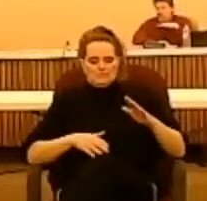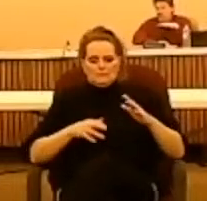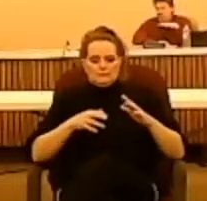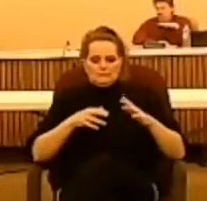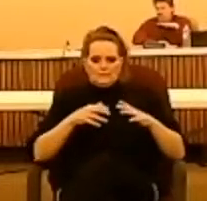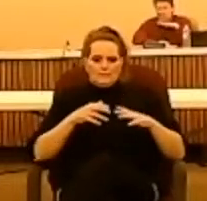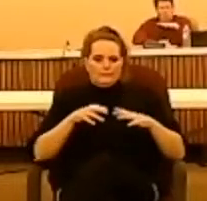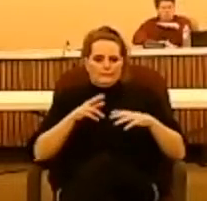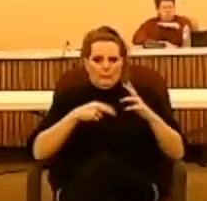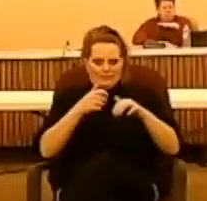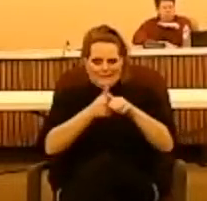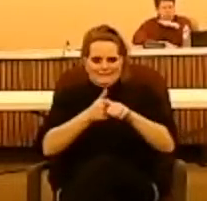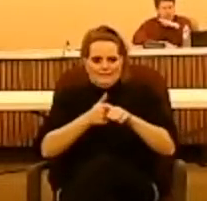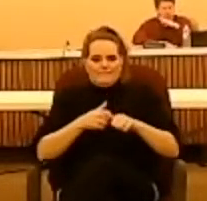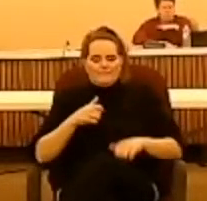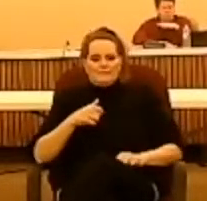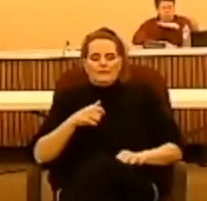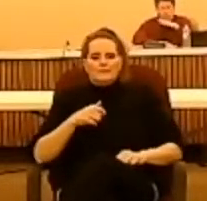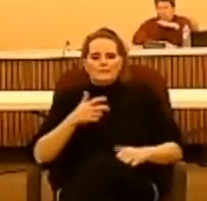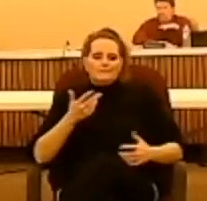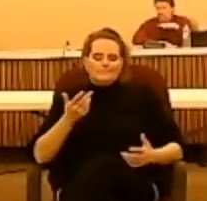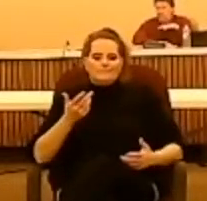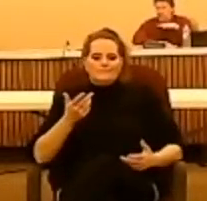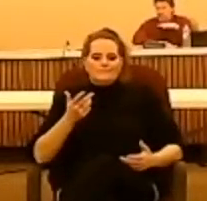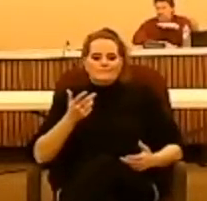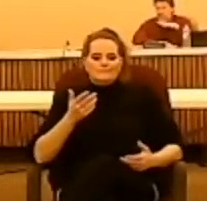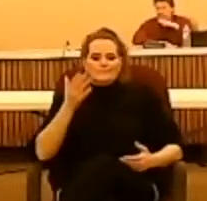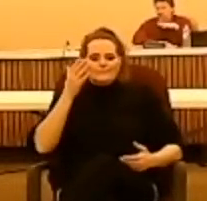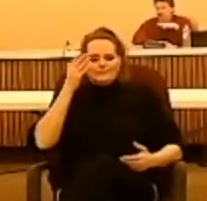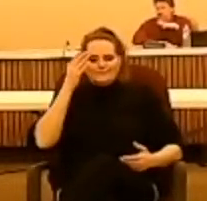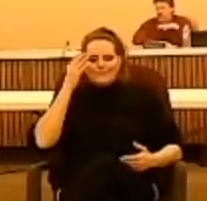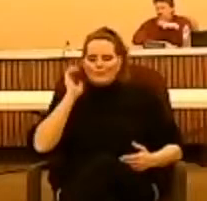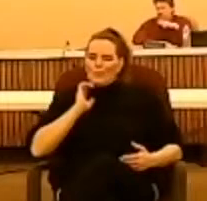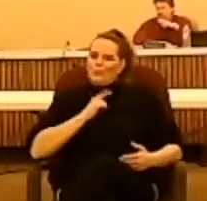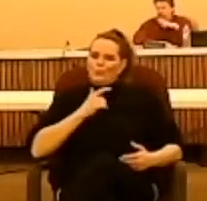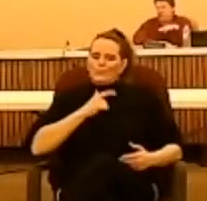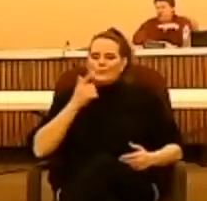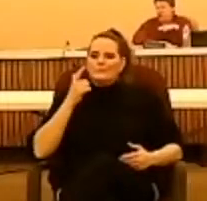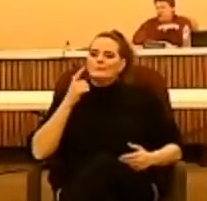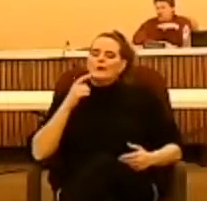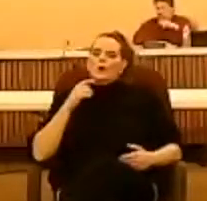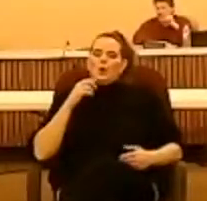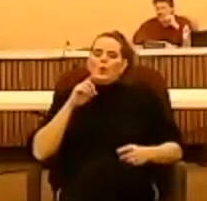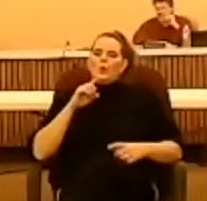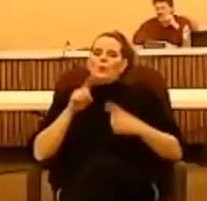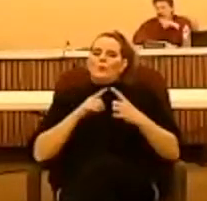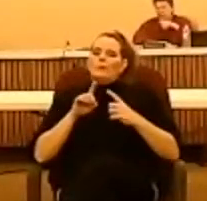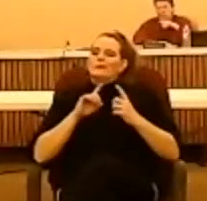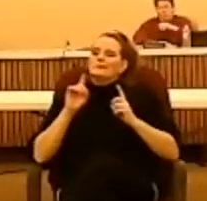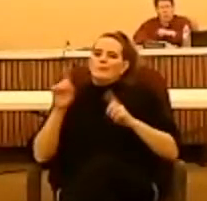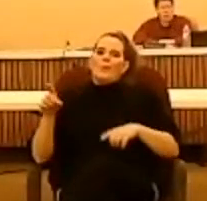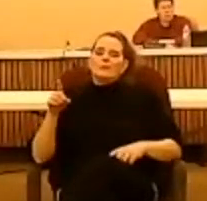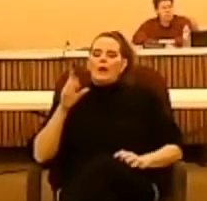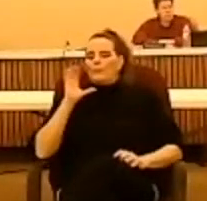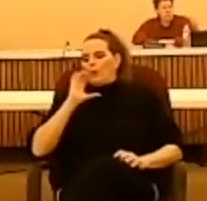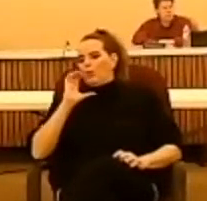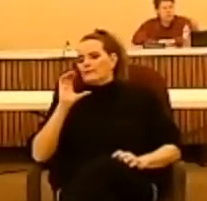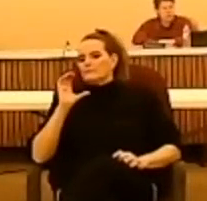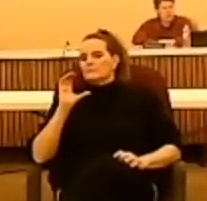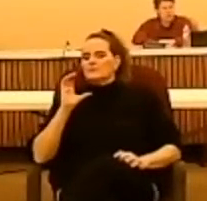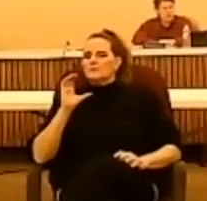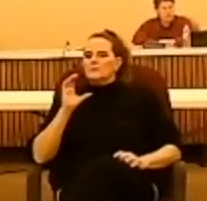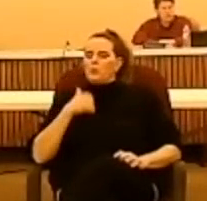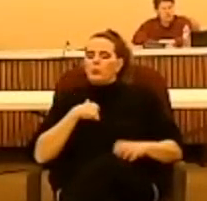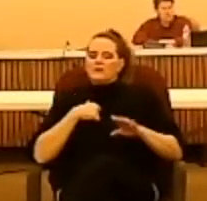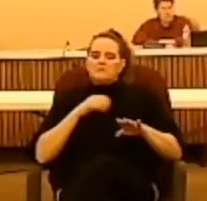ground floor, I know when we were over there looking, I measured it out, we can absolutely do one. The second one's going to be close.